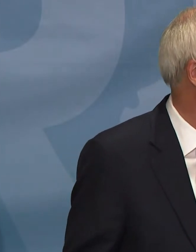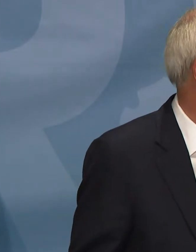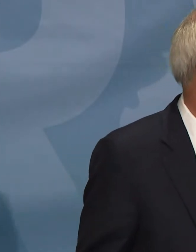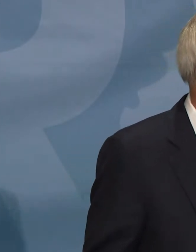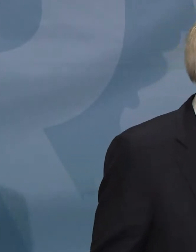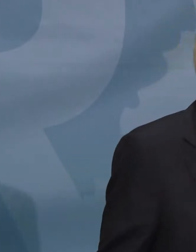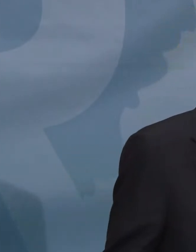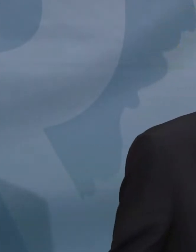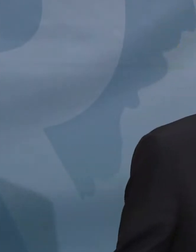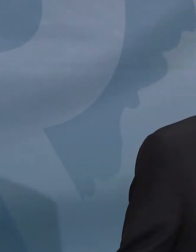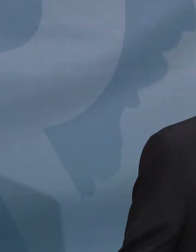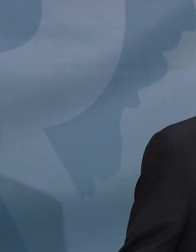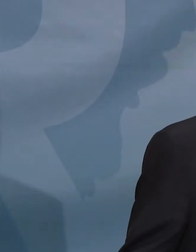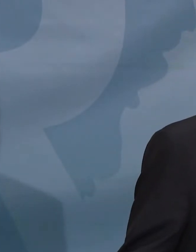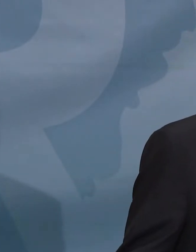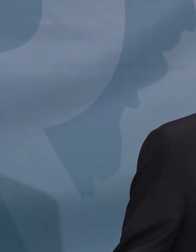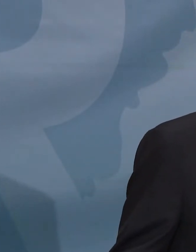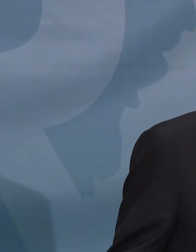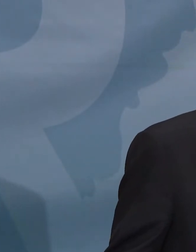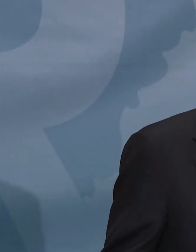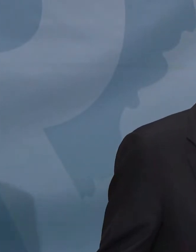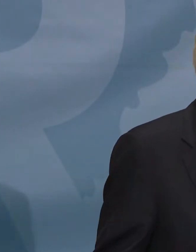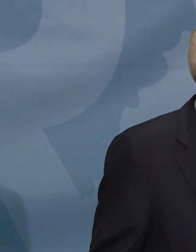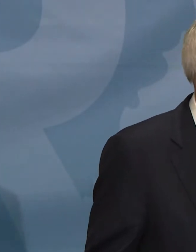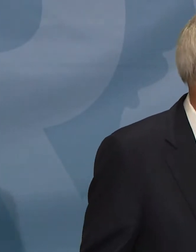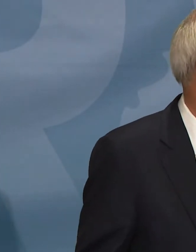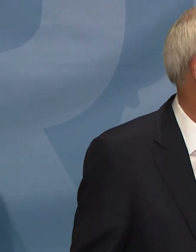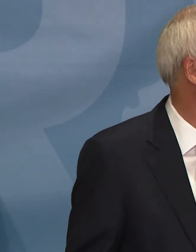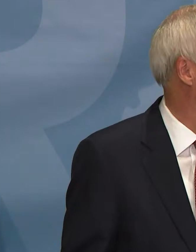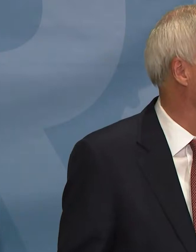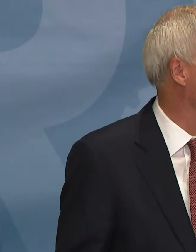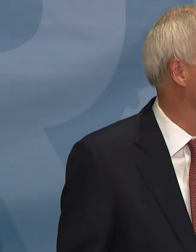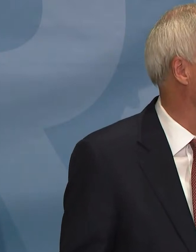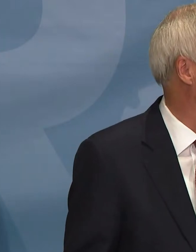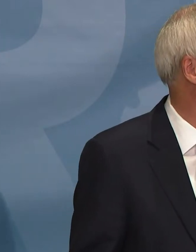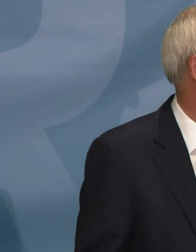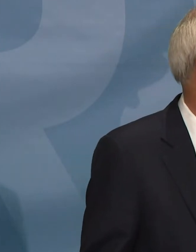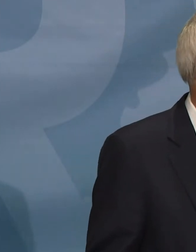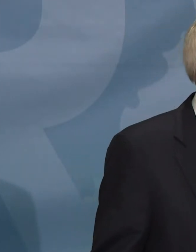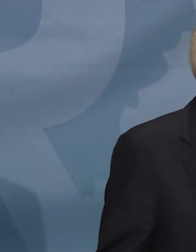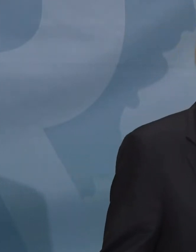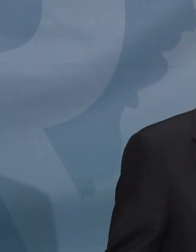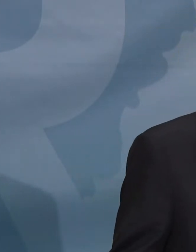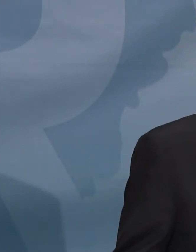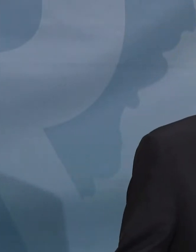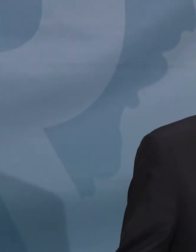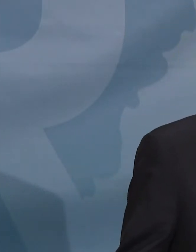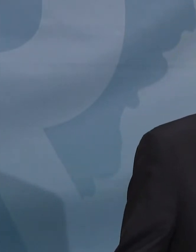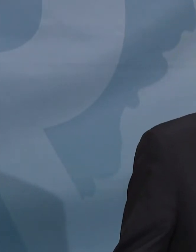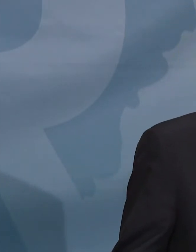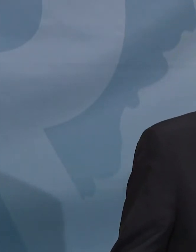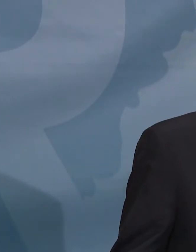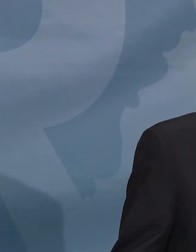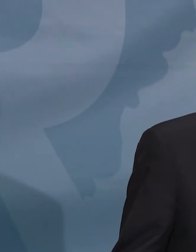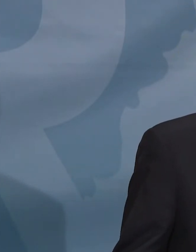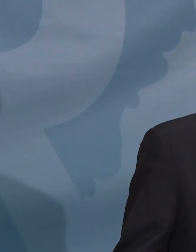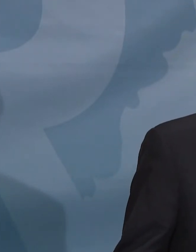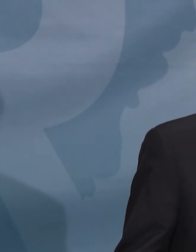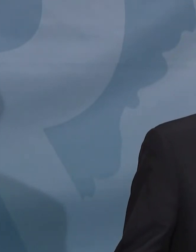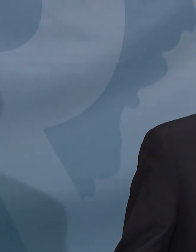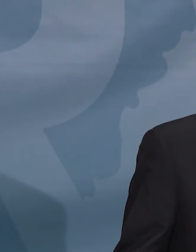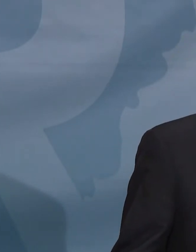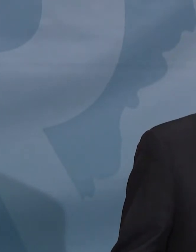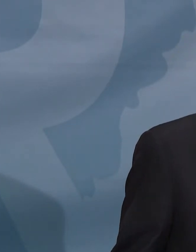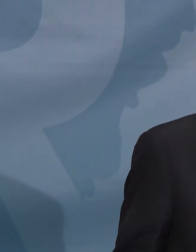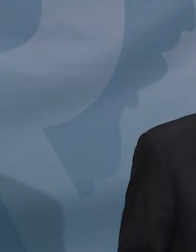with 466 new cases, Garland County with 262, those are really